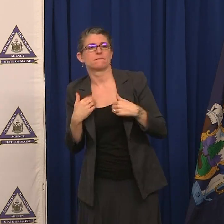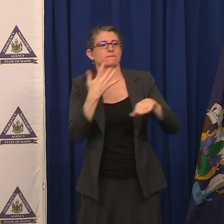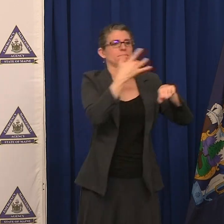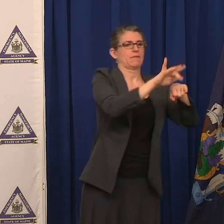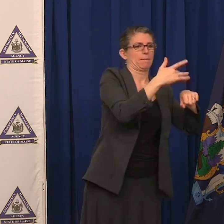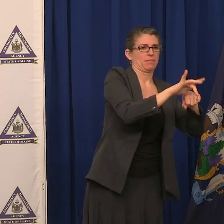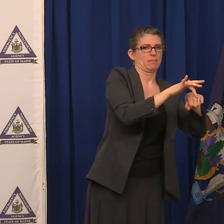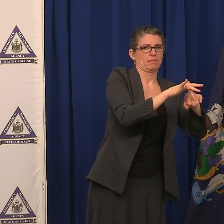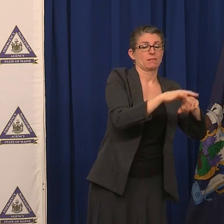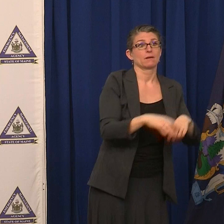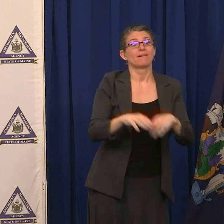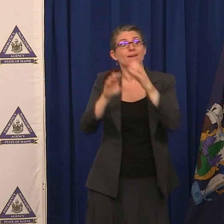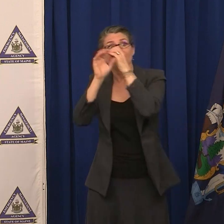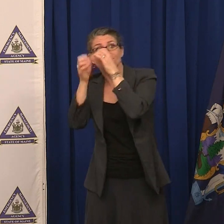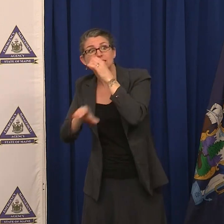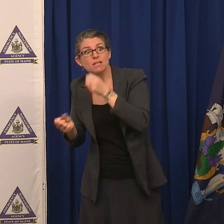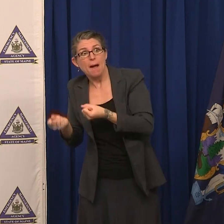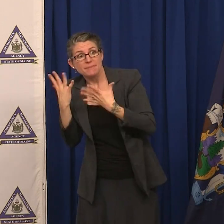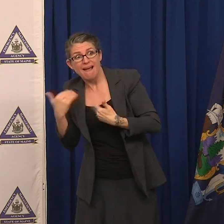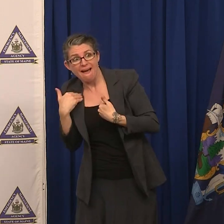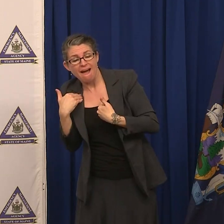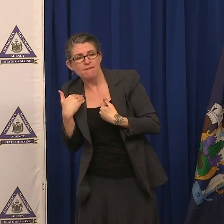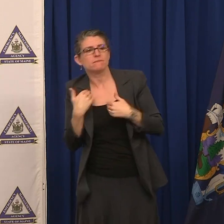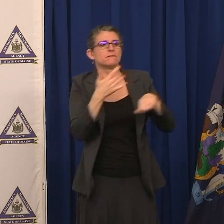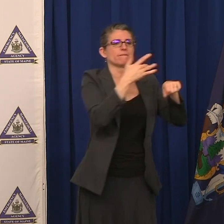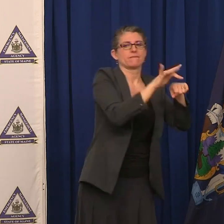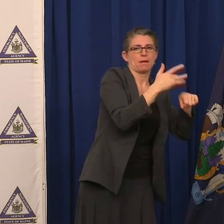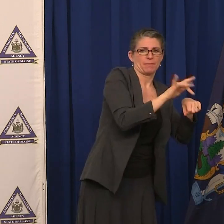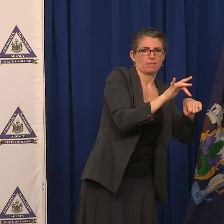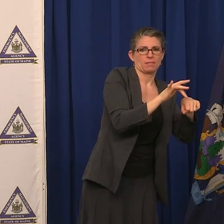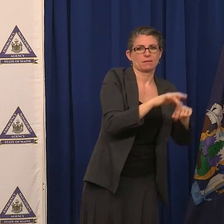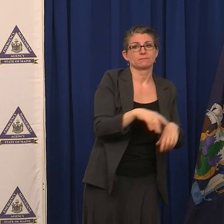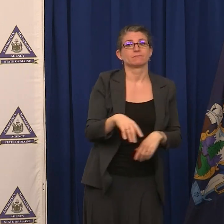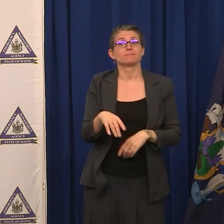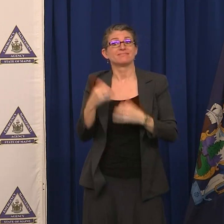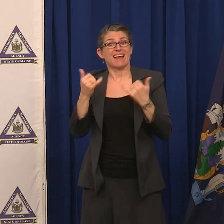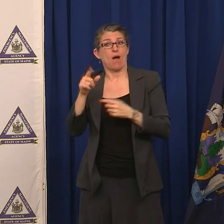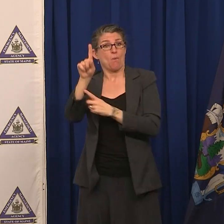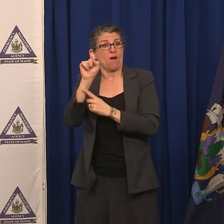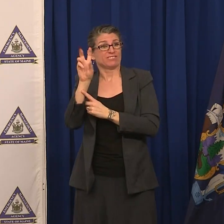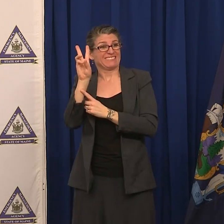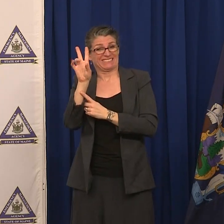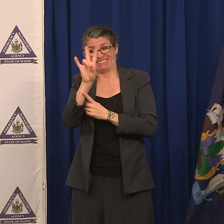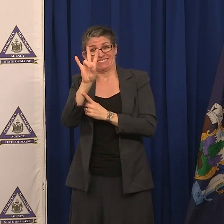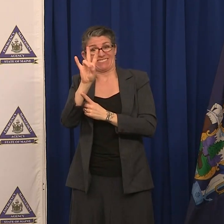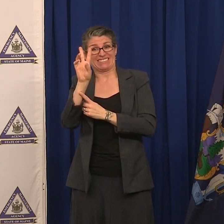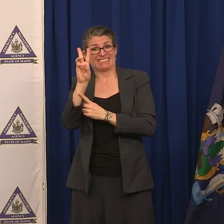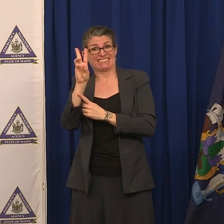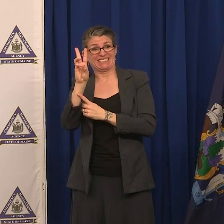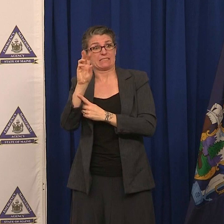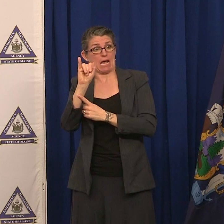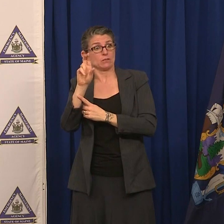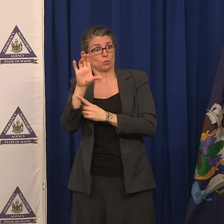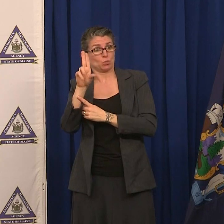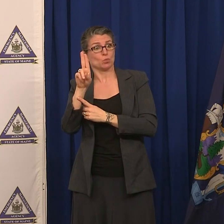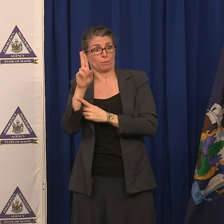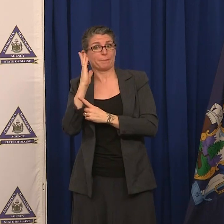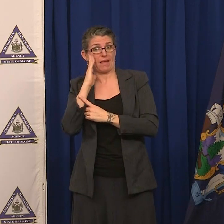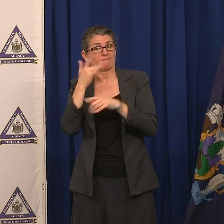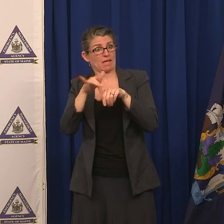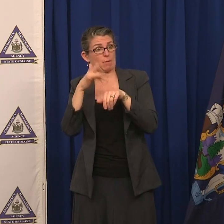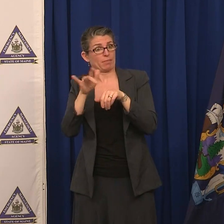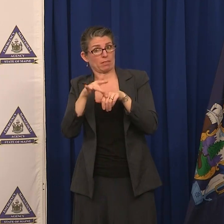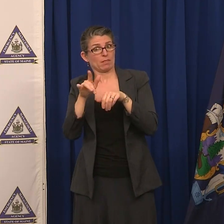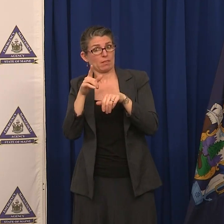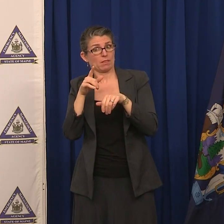As of right now, there are about 176 total intensive care unit beds. There are about 92 that are available. And then